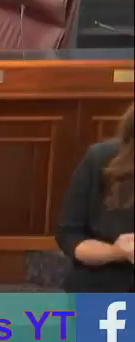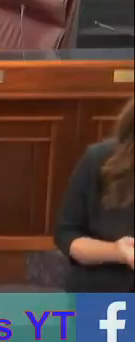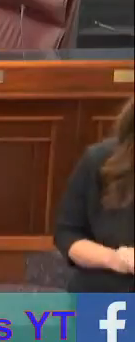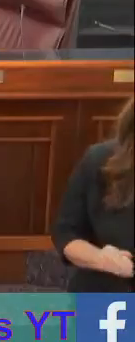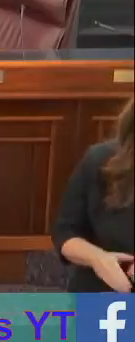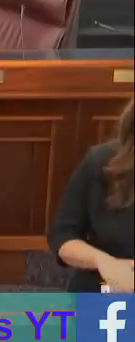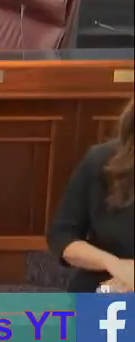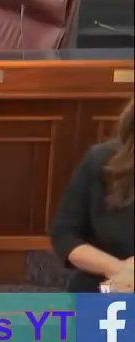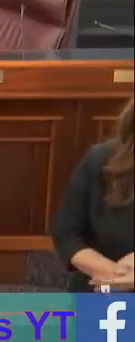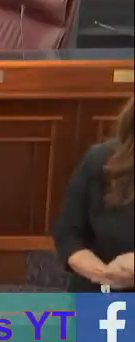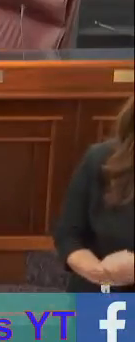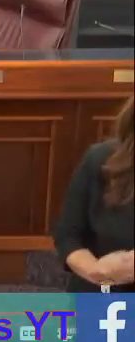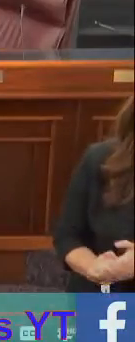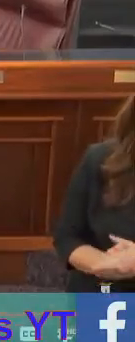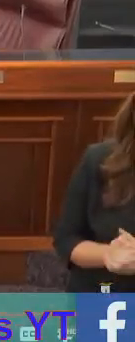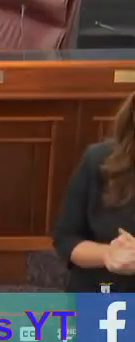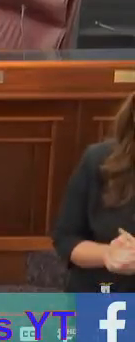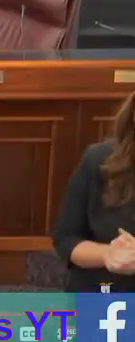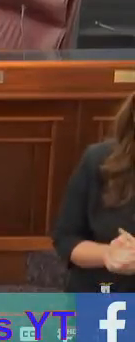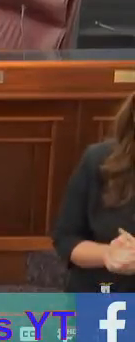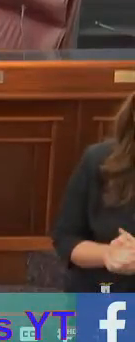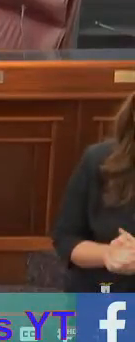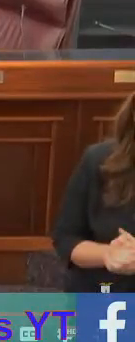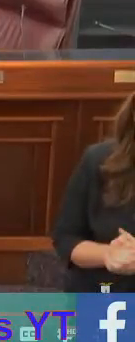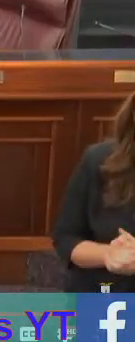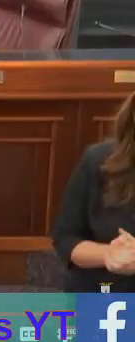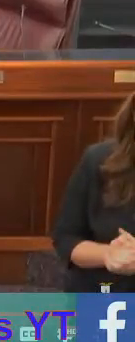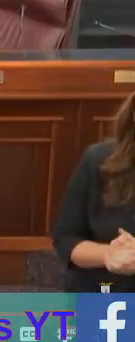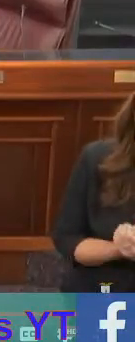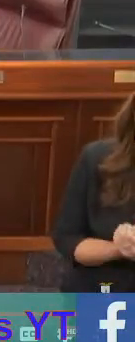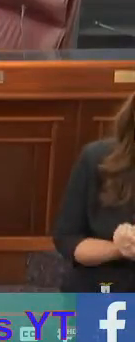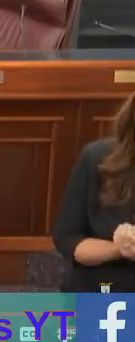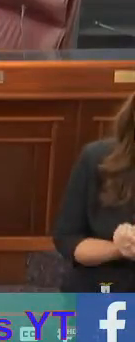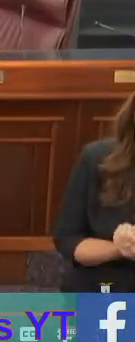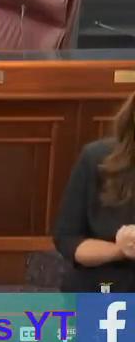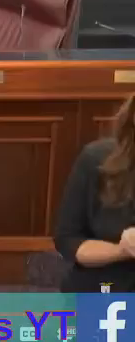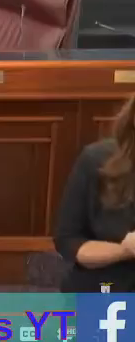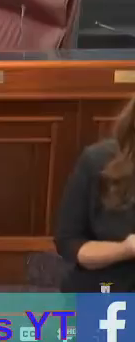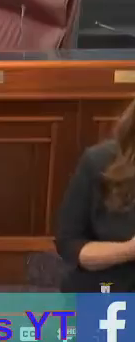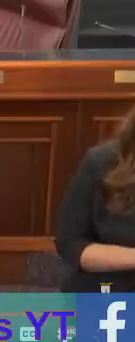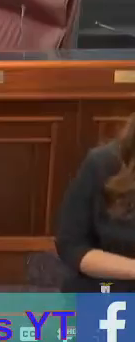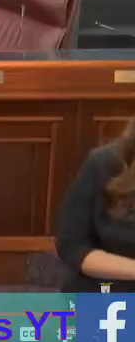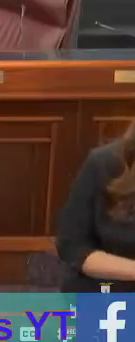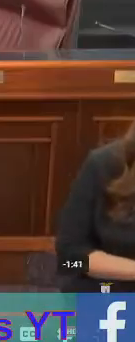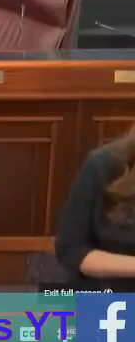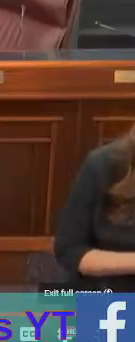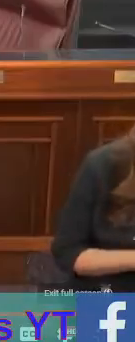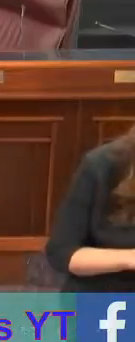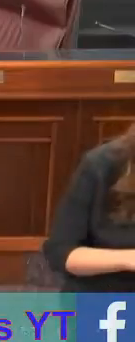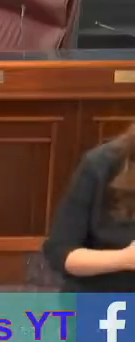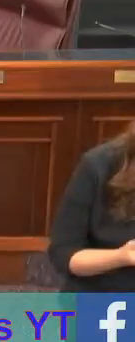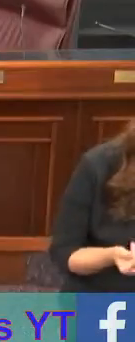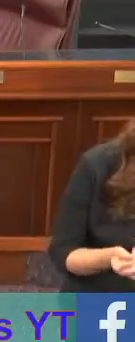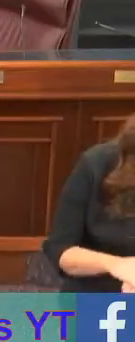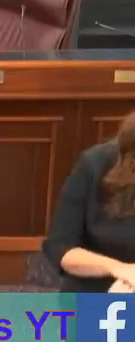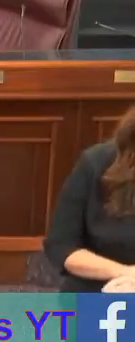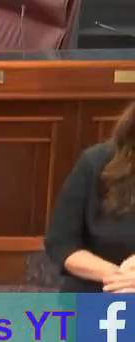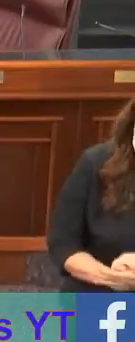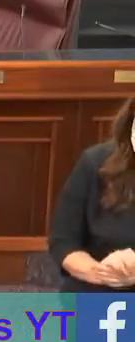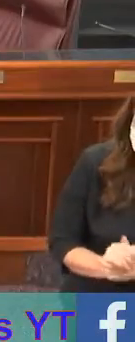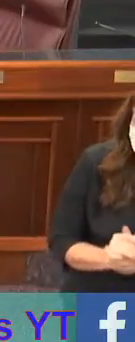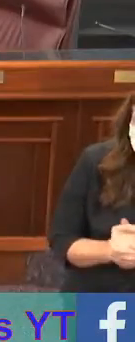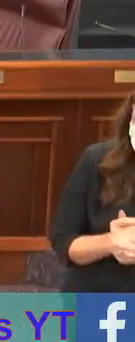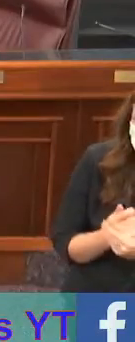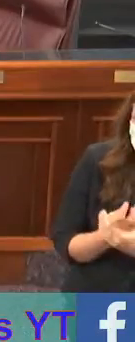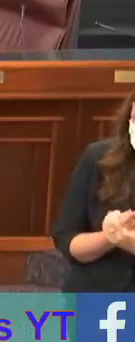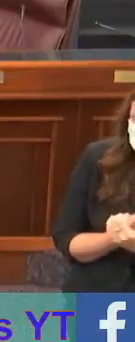Let's talk about this shit a little bit. Can we talk about this? Hold the fuck up. Can I say fuck? It's my show. I can say